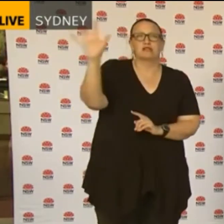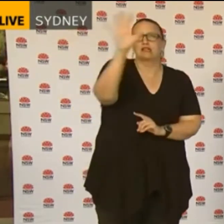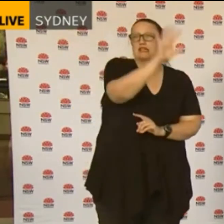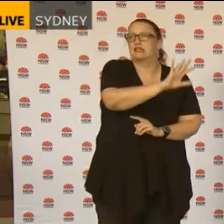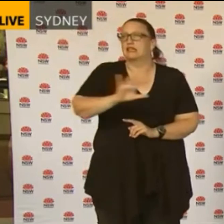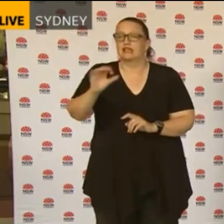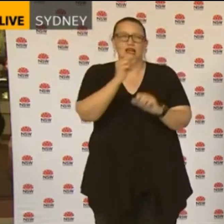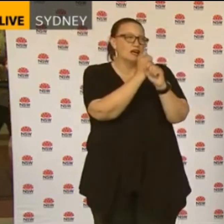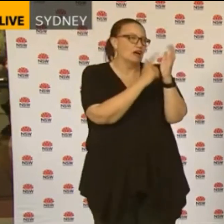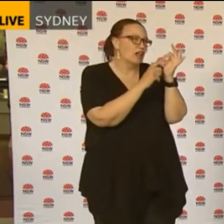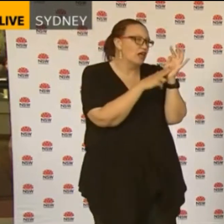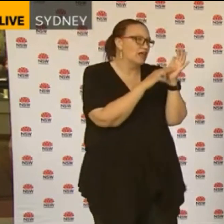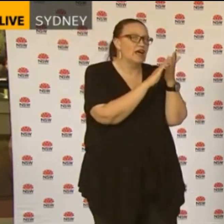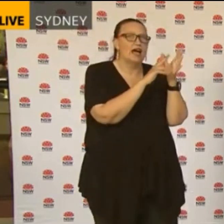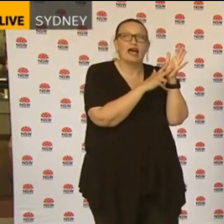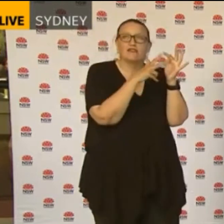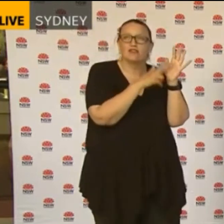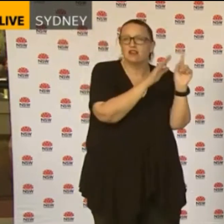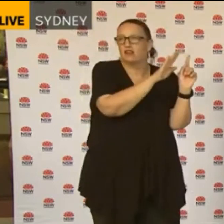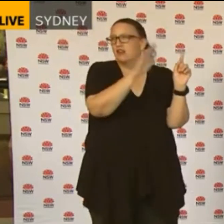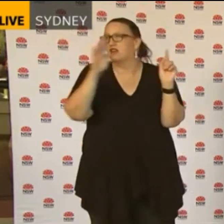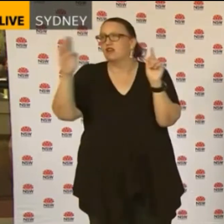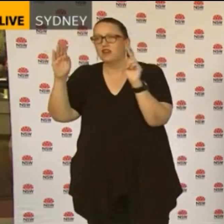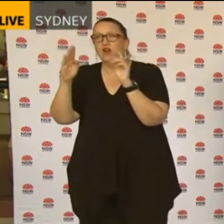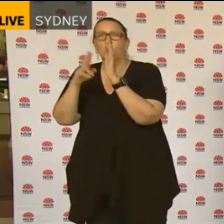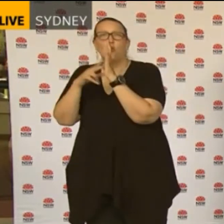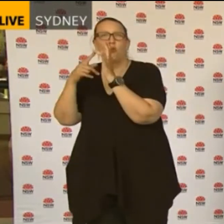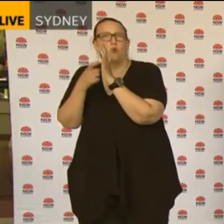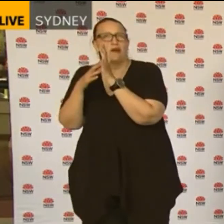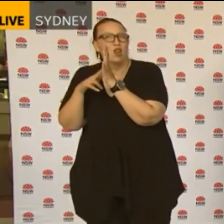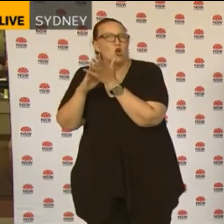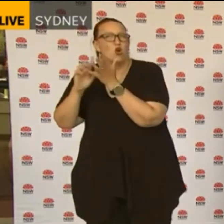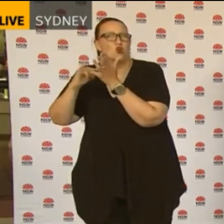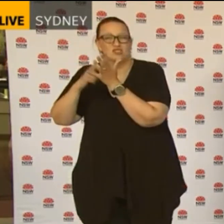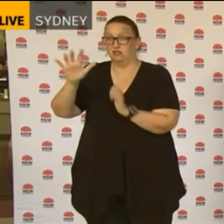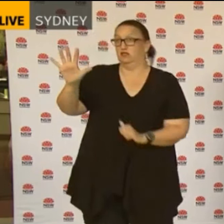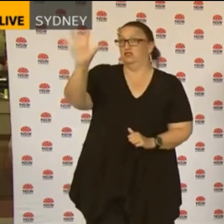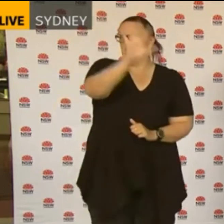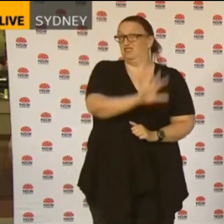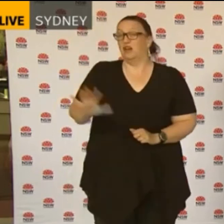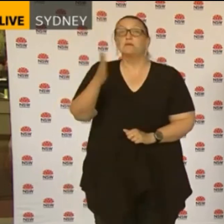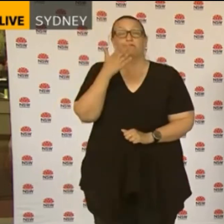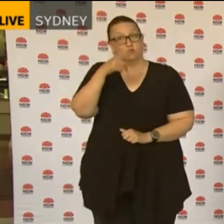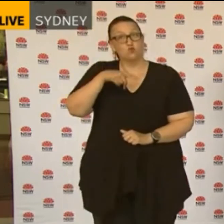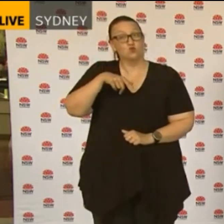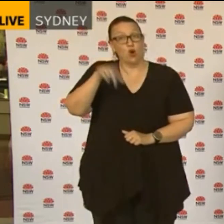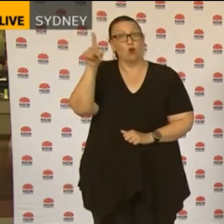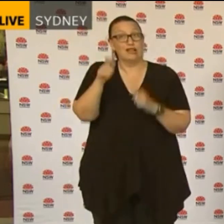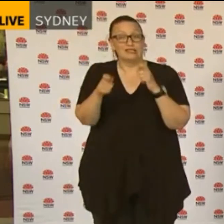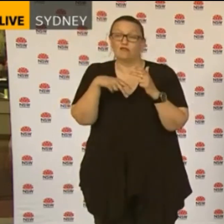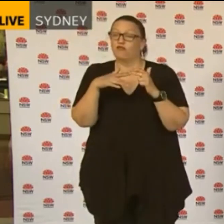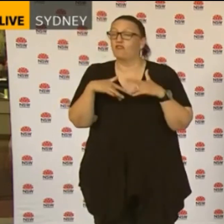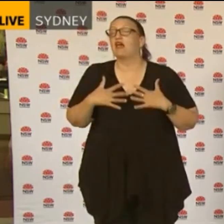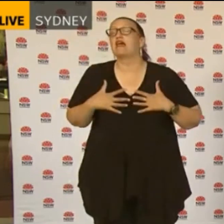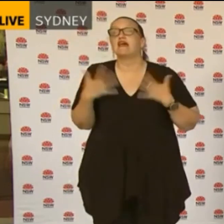Westley, Glenhaven, Waitara, Hornsby, Normanhurst and West Pennant Hills should monitor for symptoms and get tested. Also, our